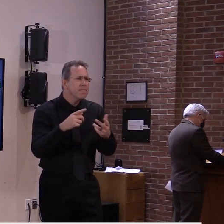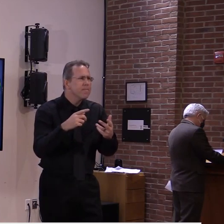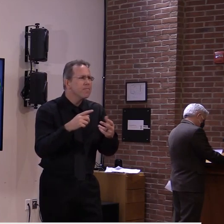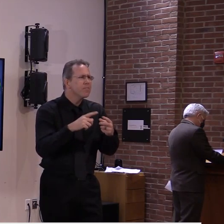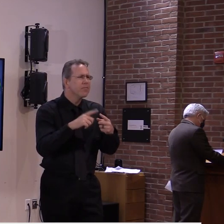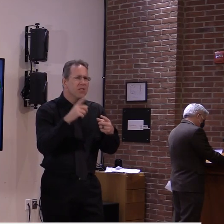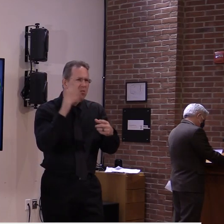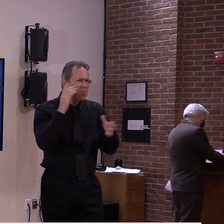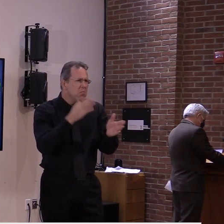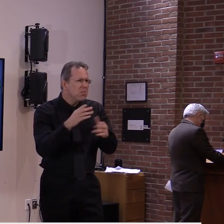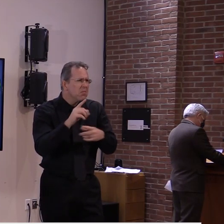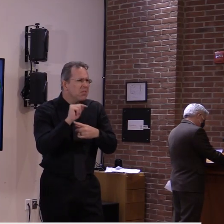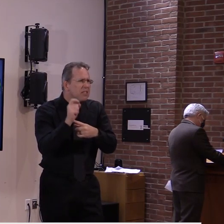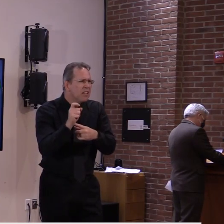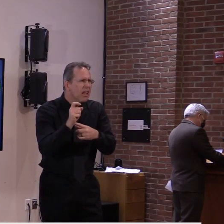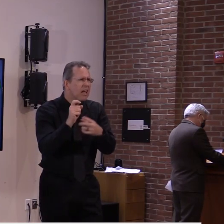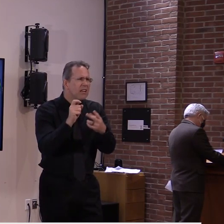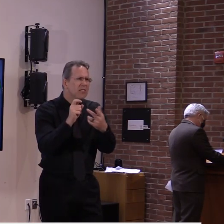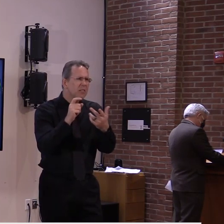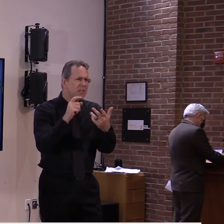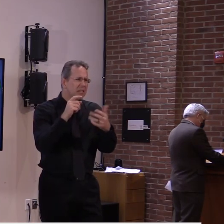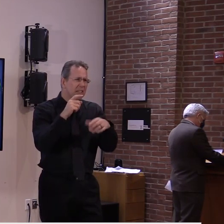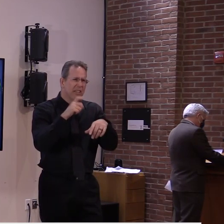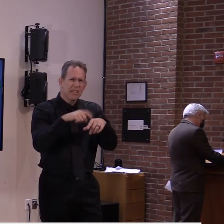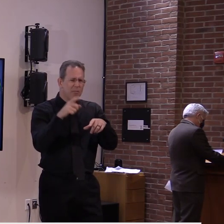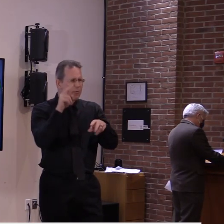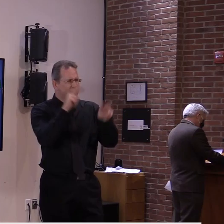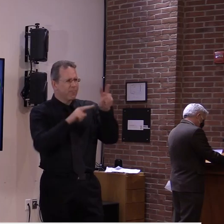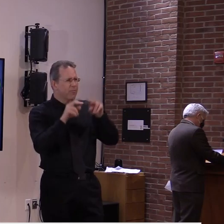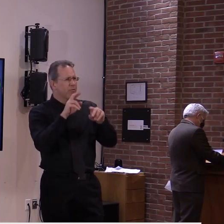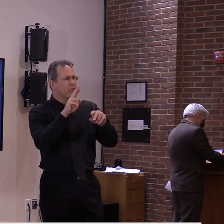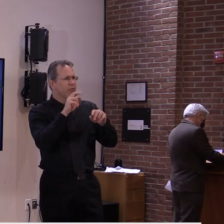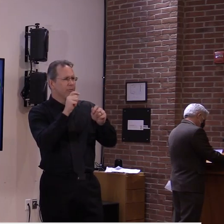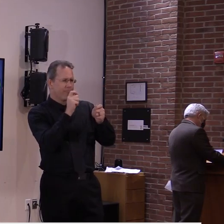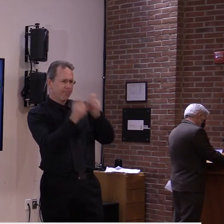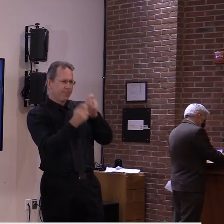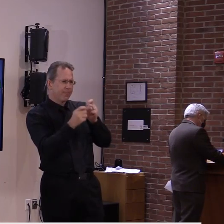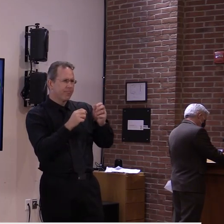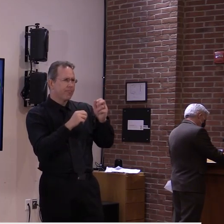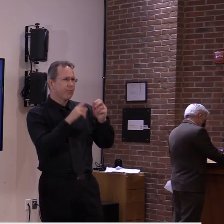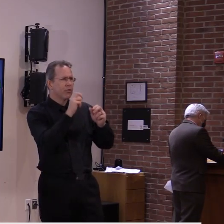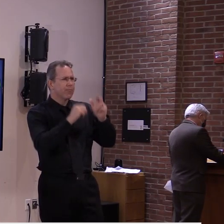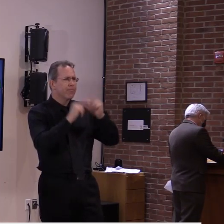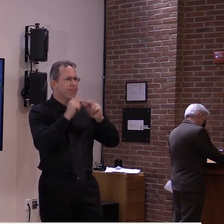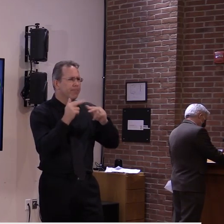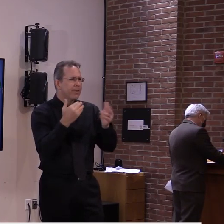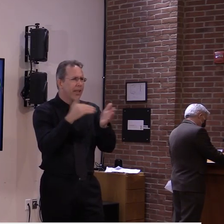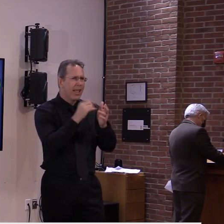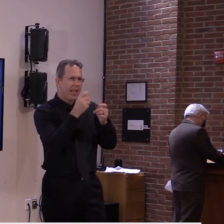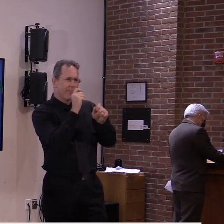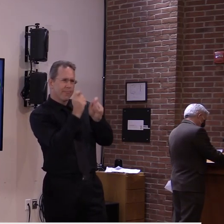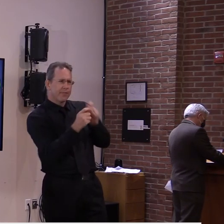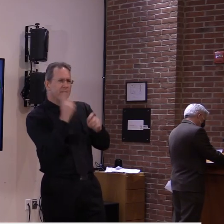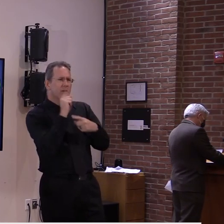Is it time to restructure how that is done and to either move it more or away from the property